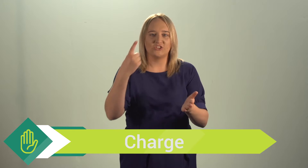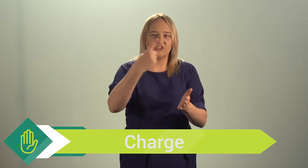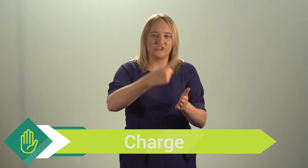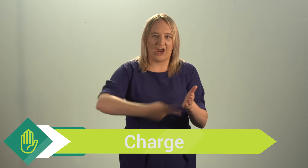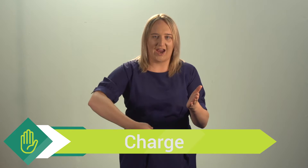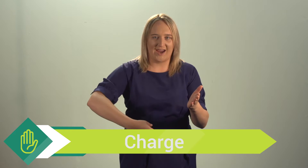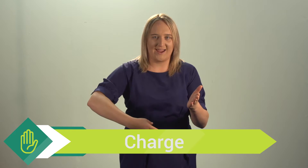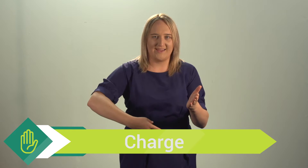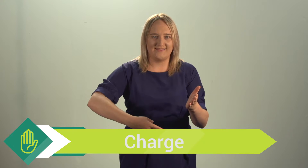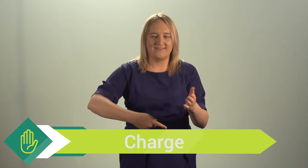charge,